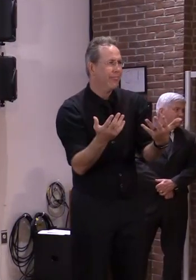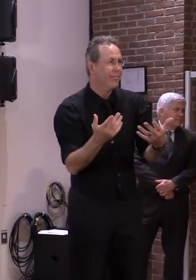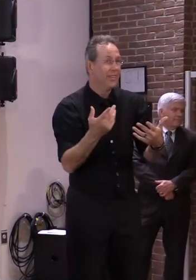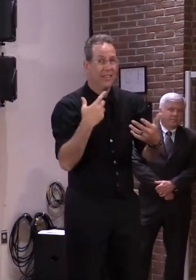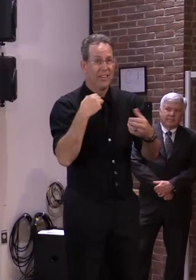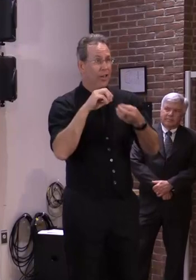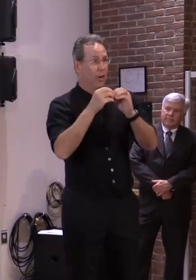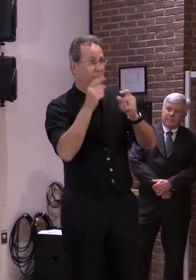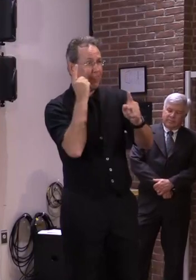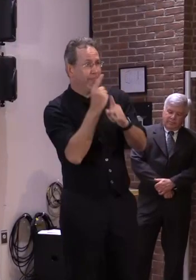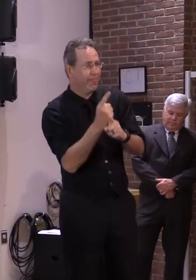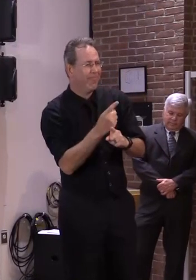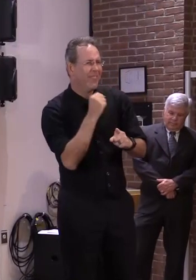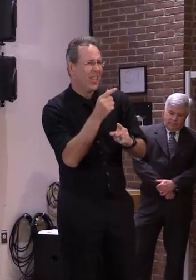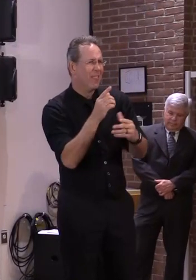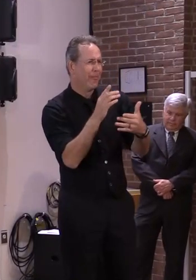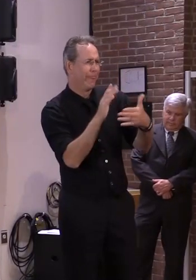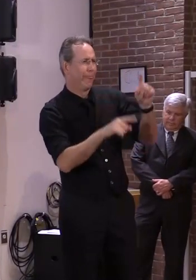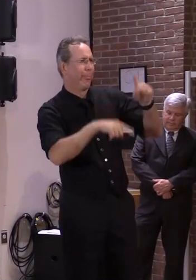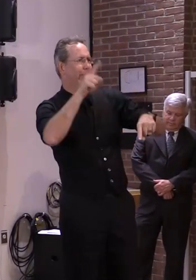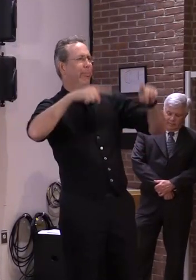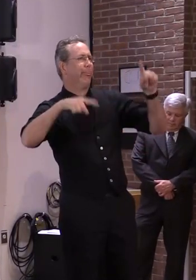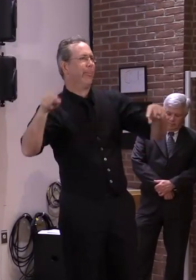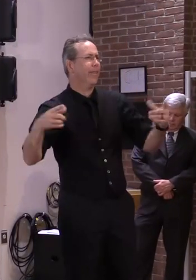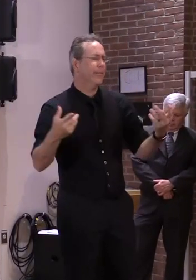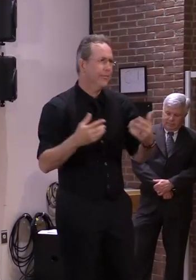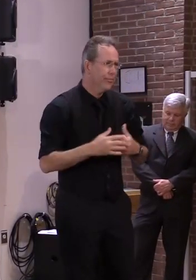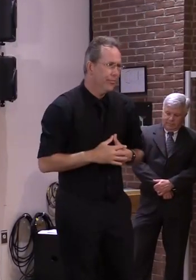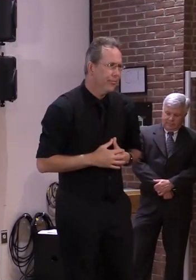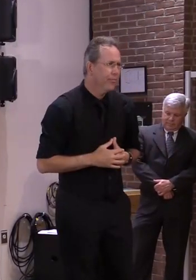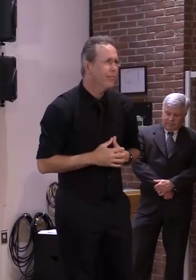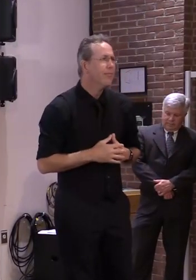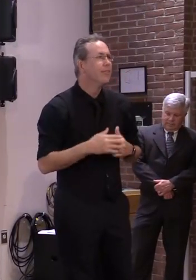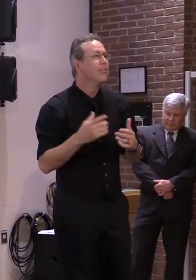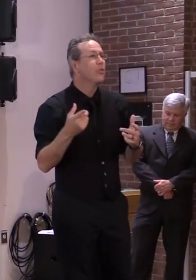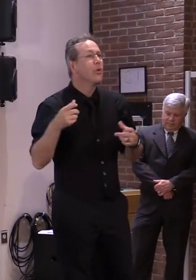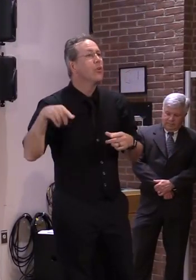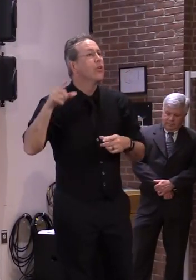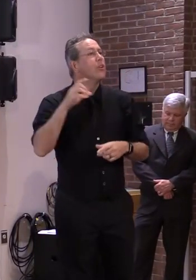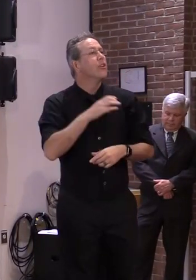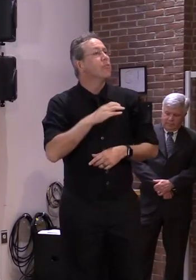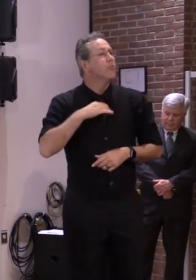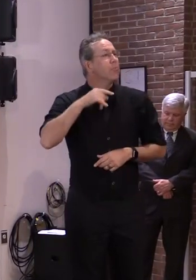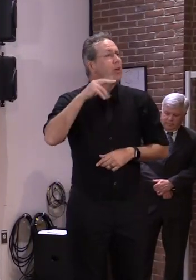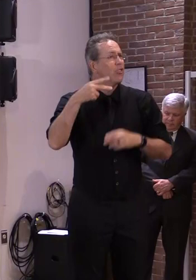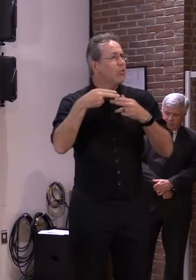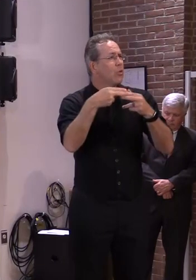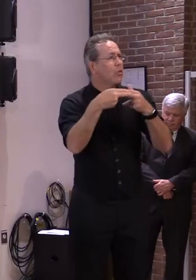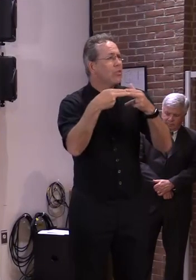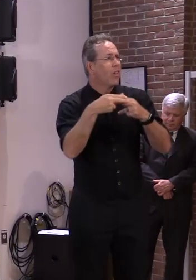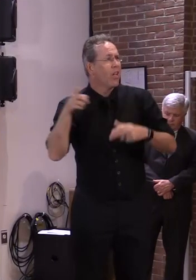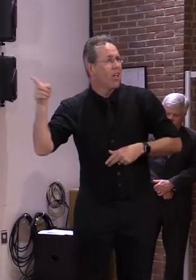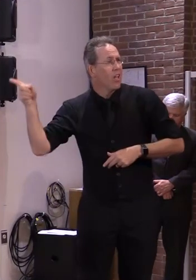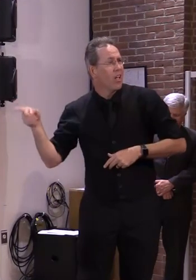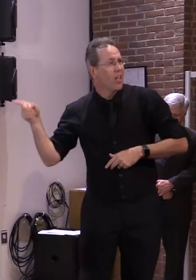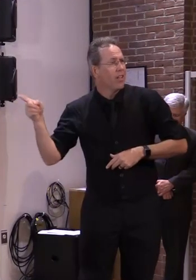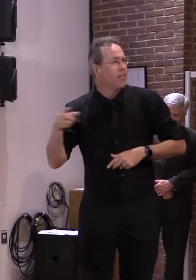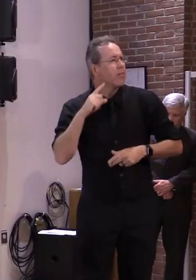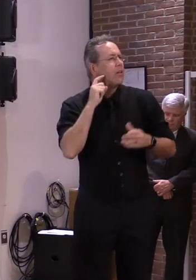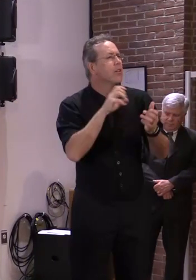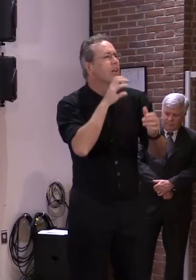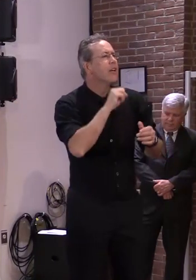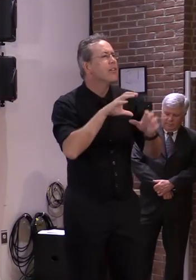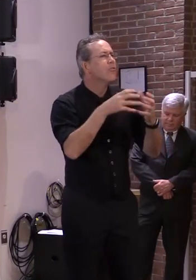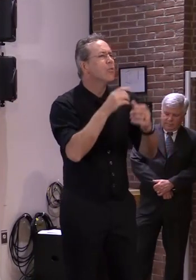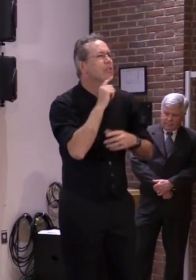significant. But clearly, as Commissioner Picek showed, the age has gone up a little bit recently. Still not super